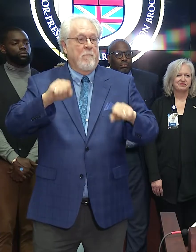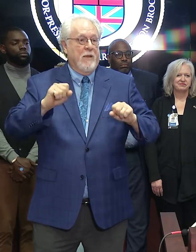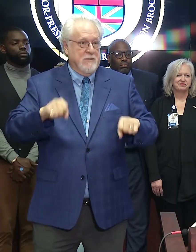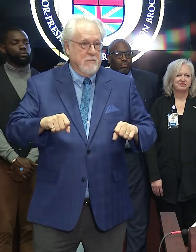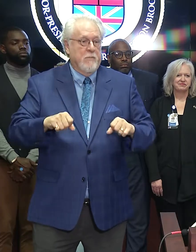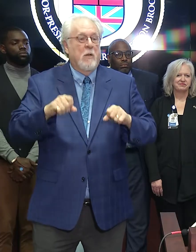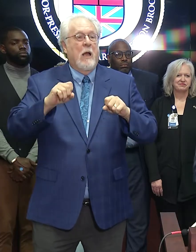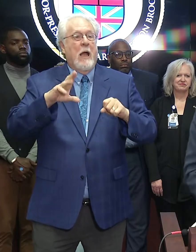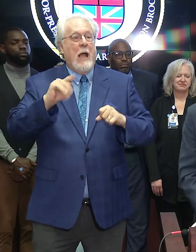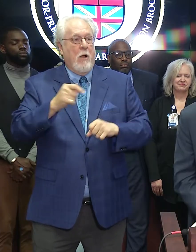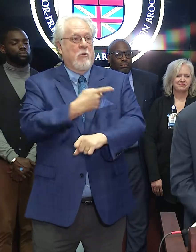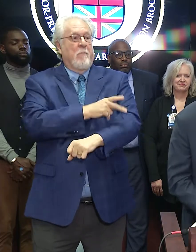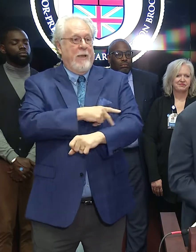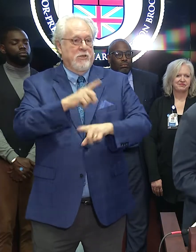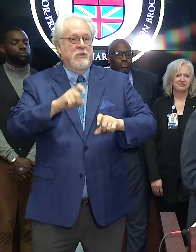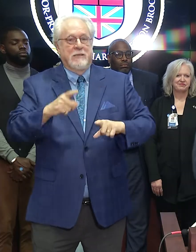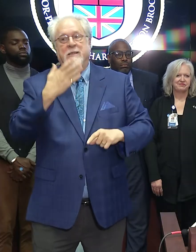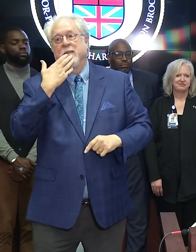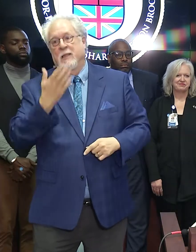outpatient testing. Thank you.